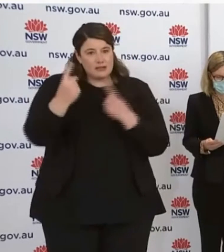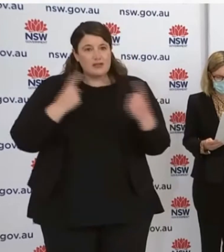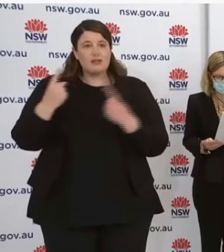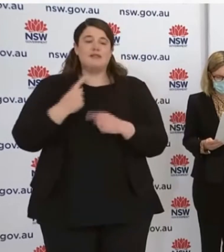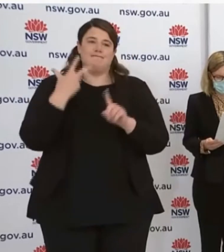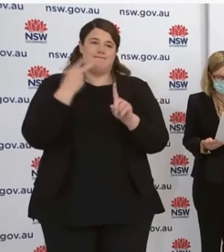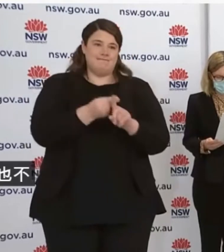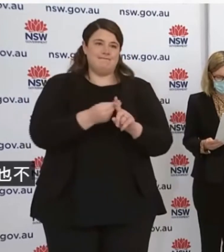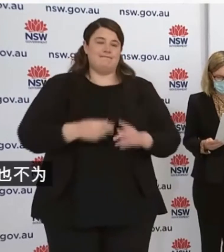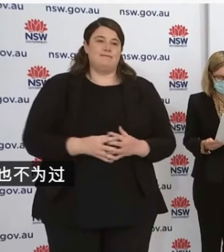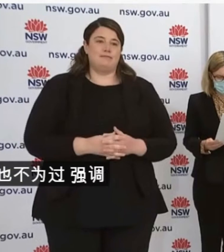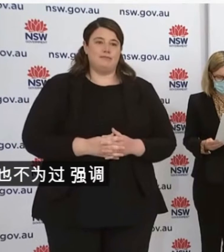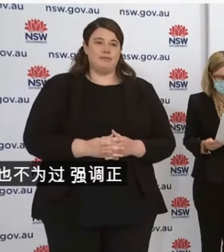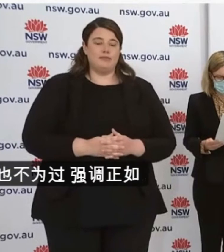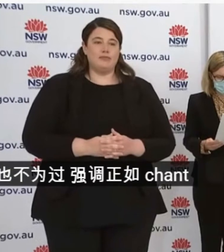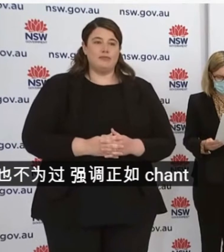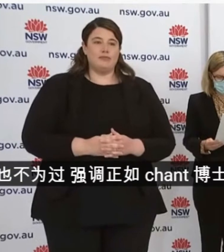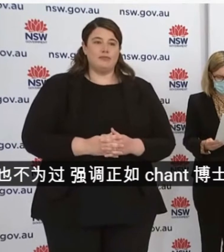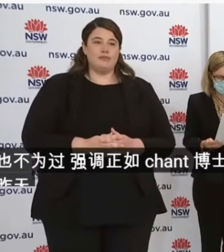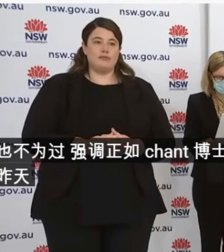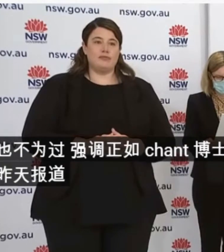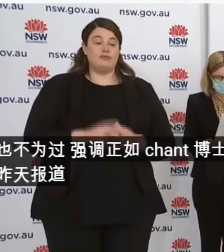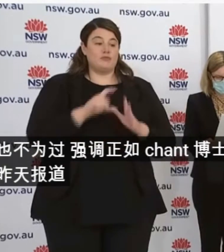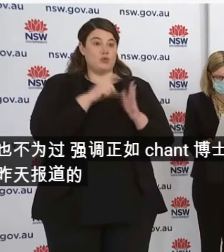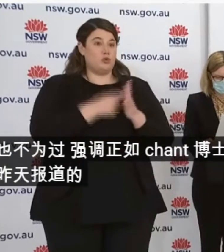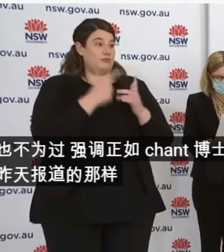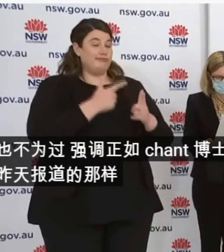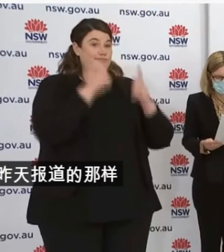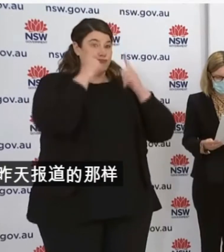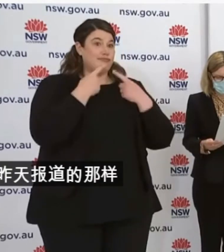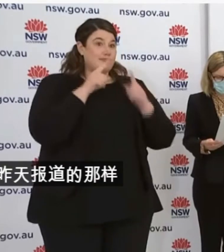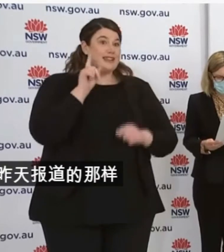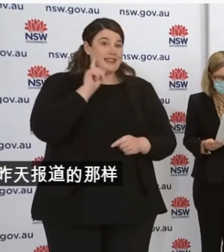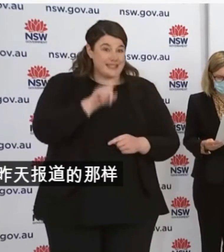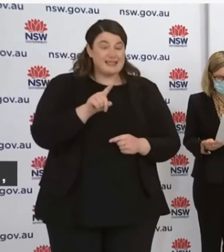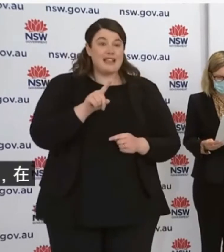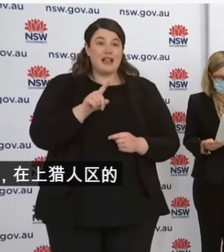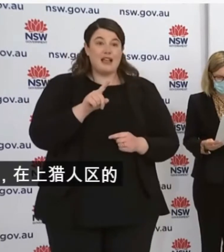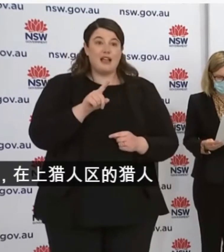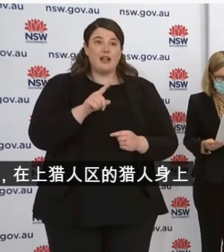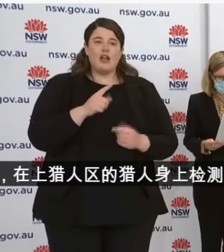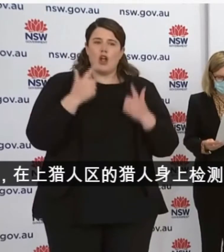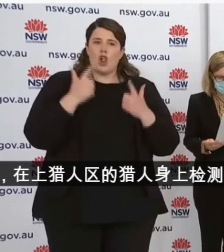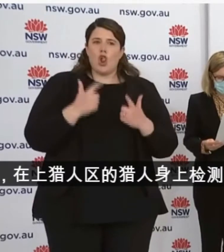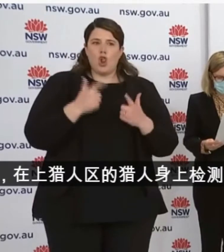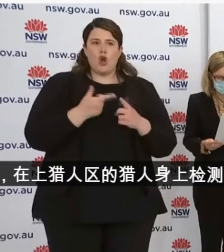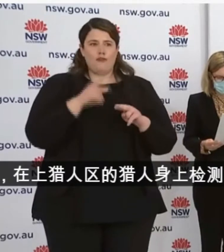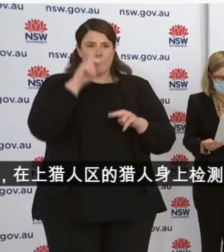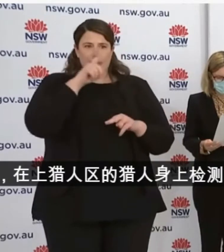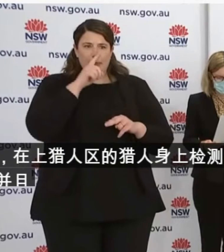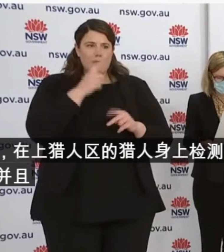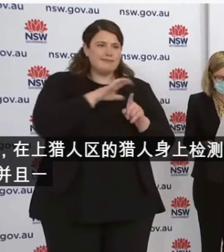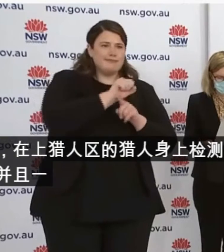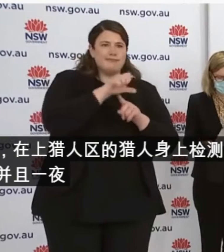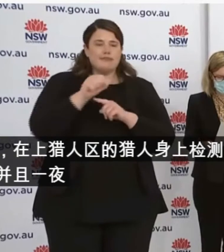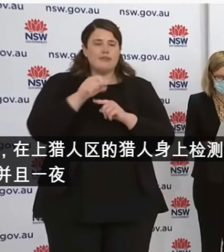vaccine. I also want to stress that, as Dr. Chant reported yesterday, there was a high level of virus detected in the Hunter